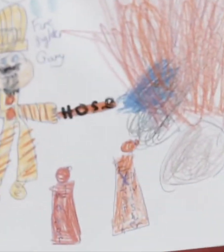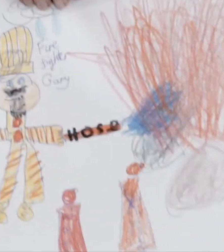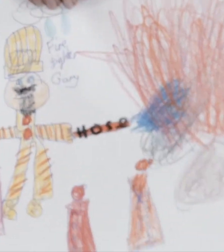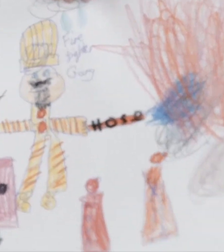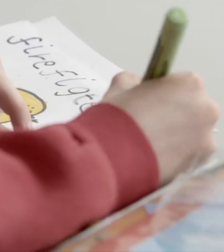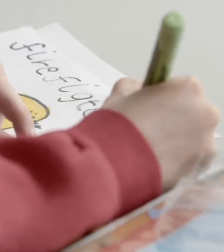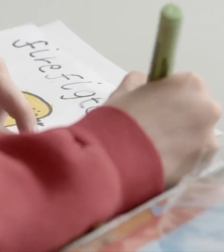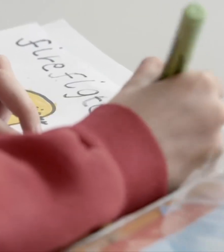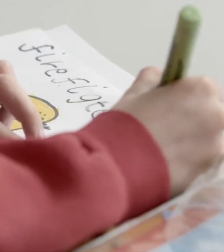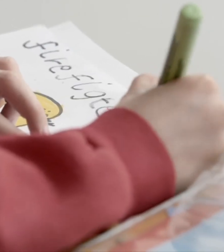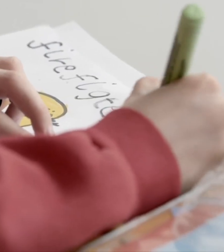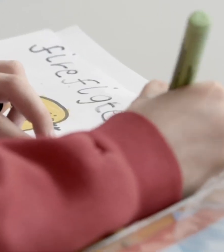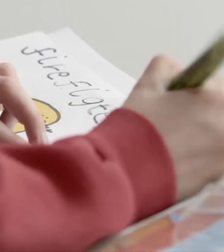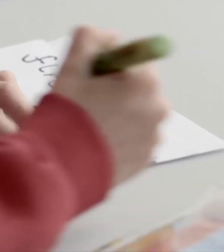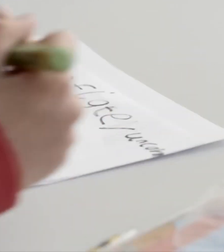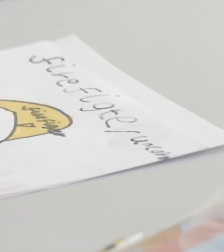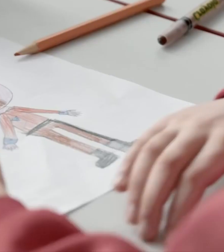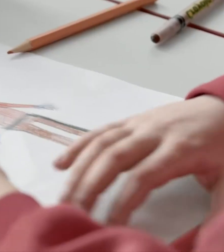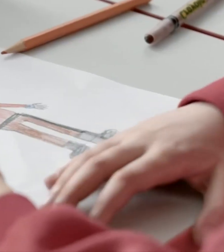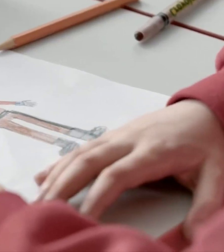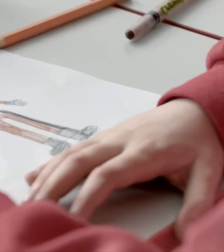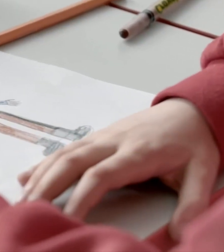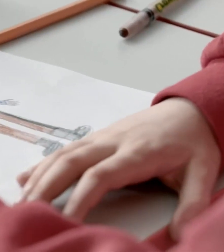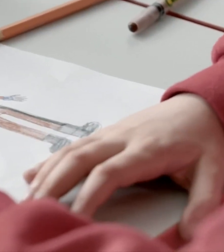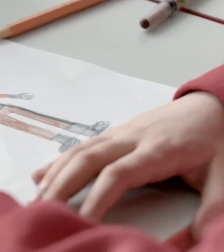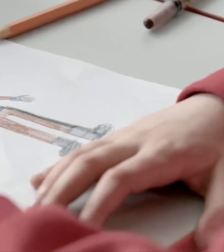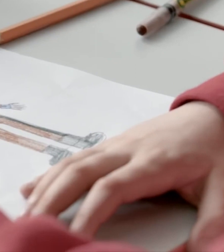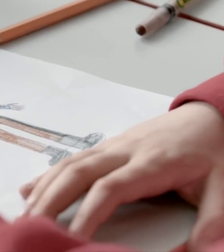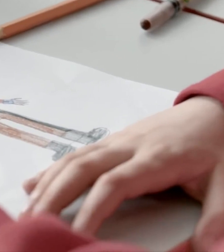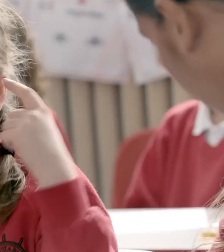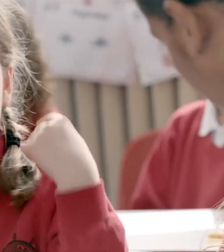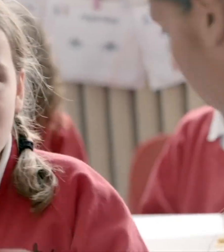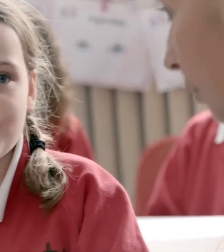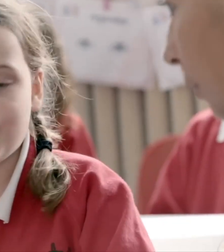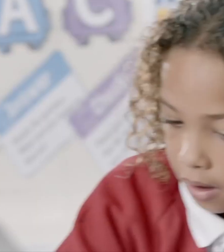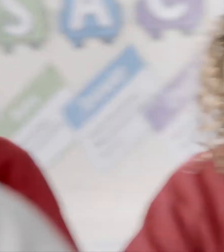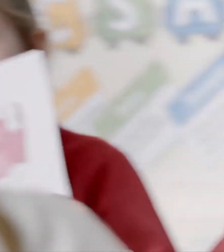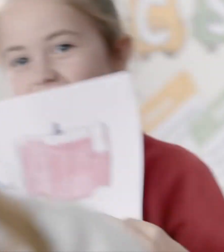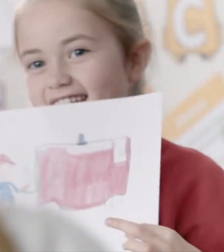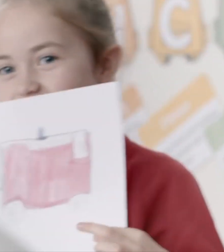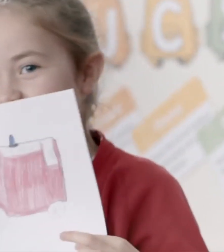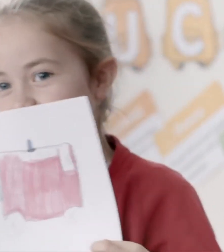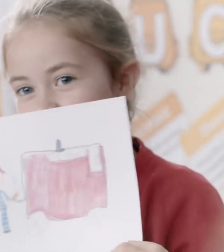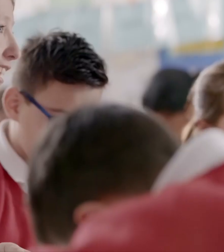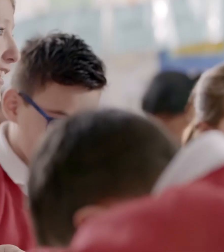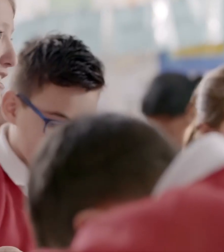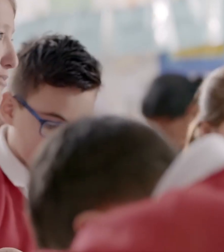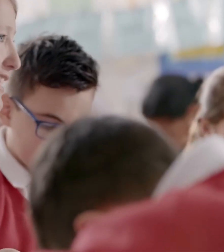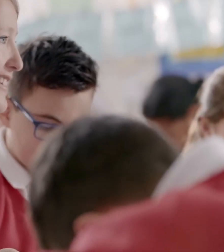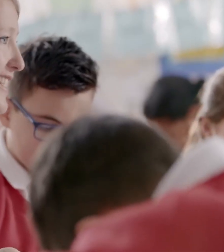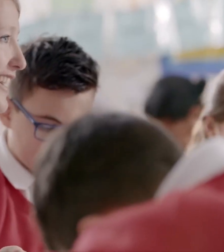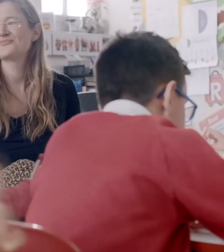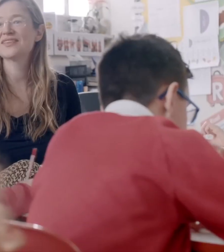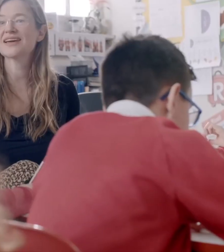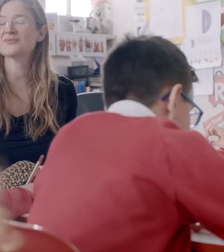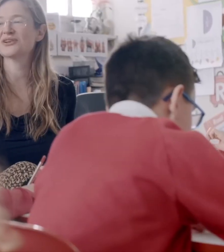Firefighter Gary. Firefighter Stan. Firefighter Simon. He's big and strong. He's got a big helmet on. That's brilliant,